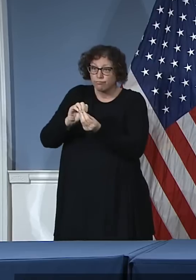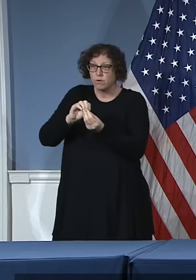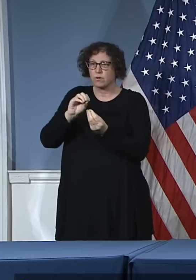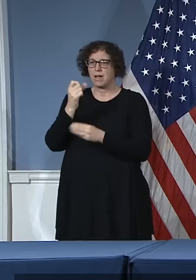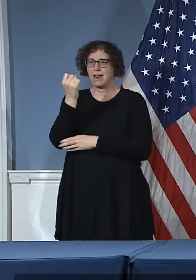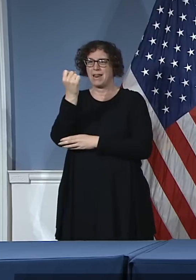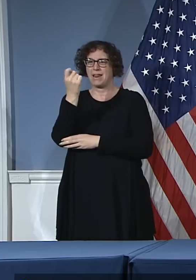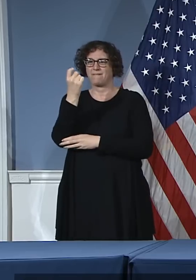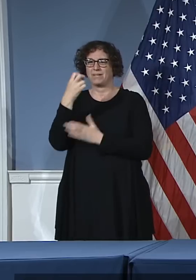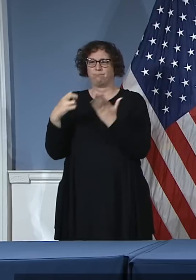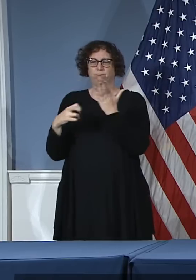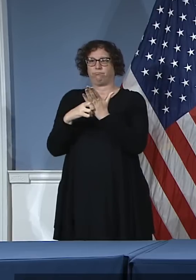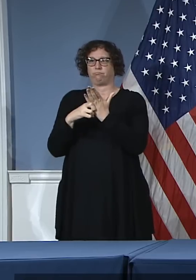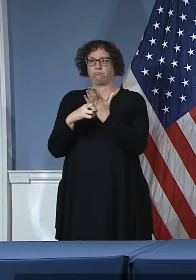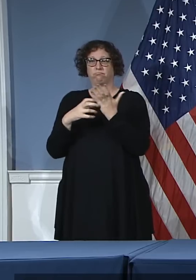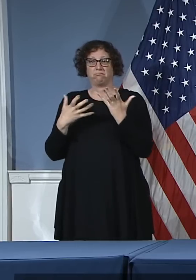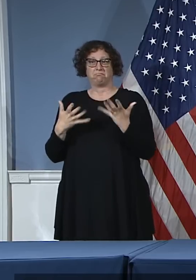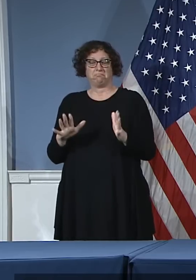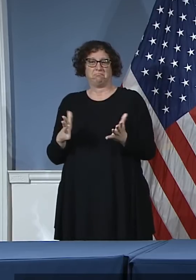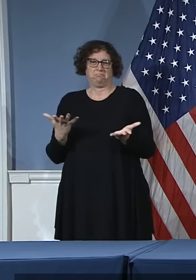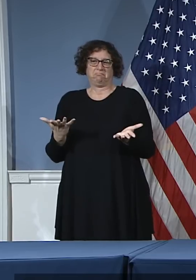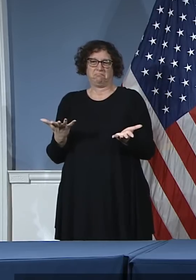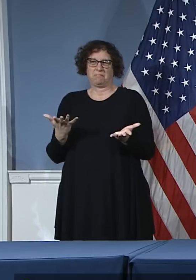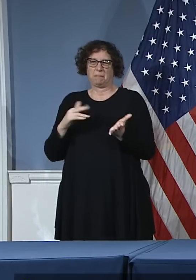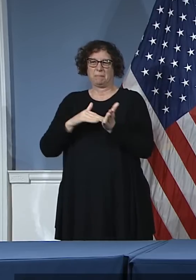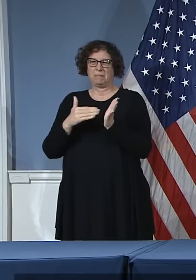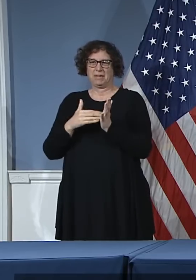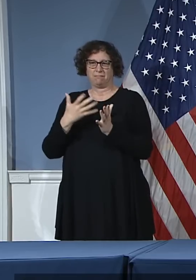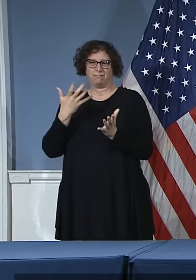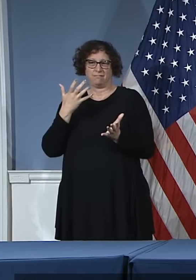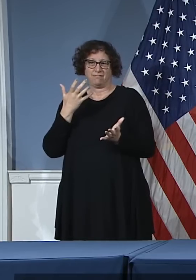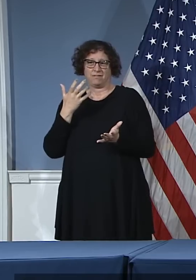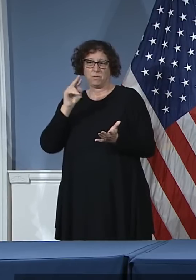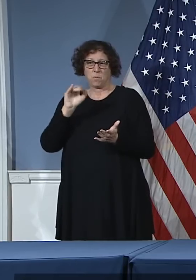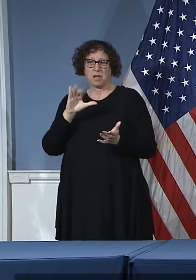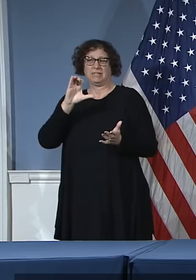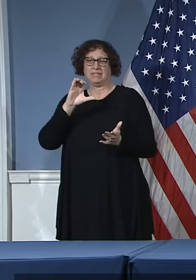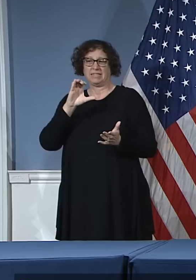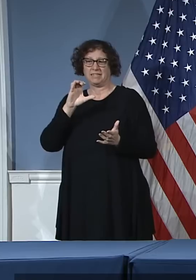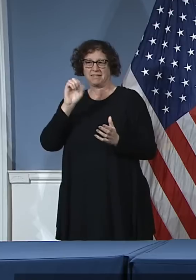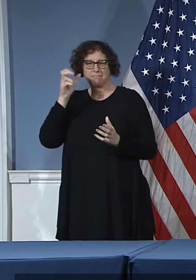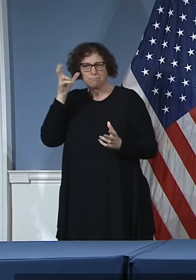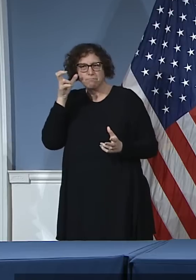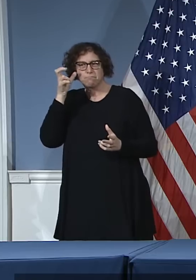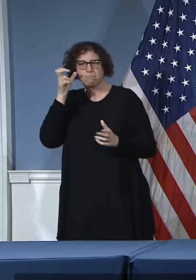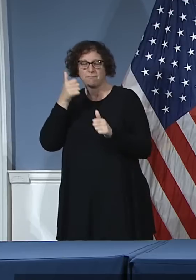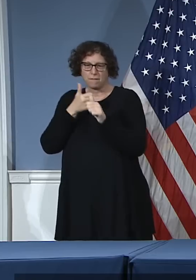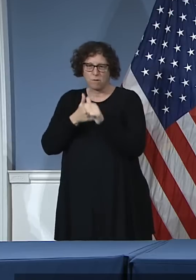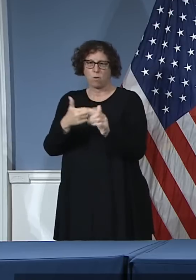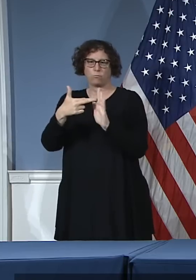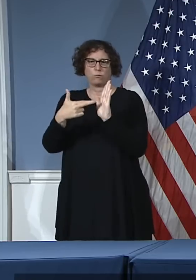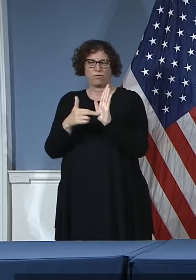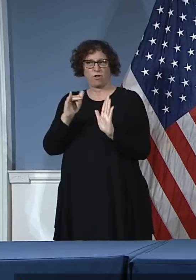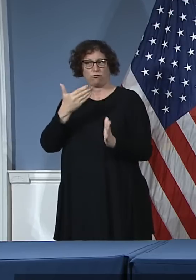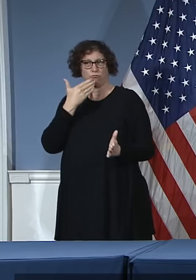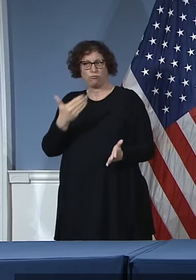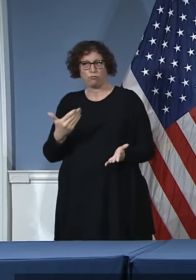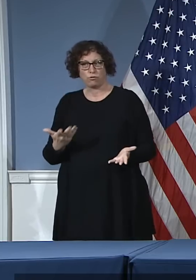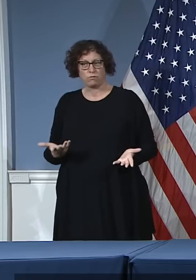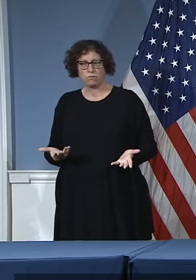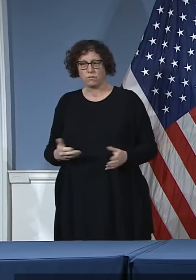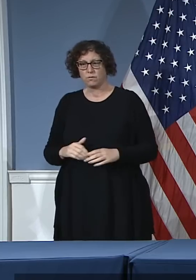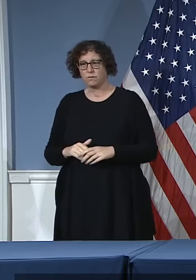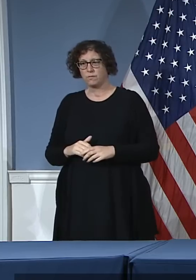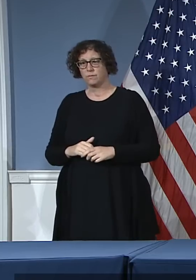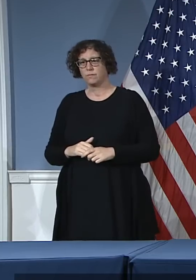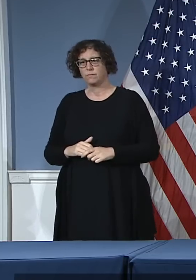in general are understanding about this crisis. And I have seen it in many places I've been in recent days. I really think there's a